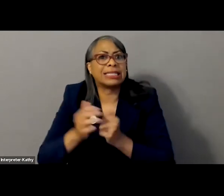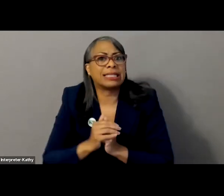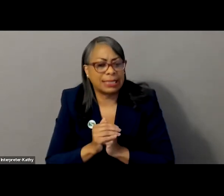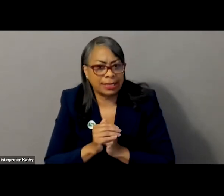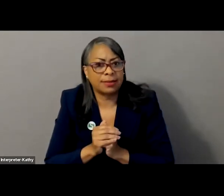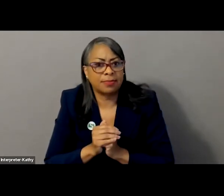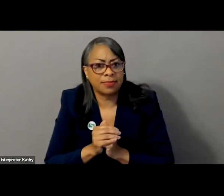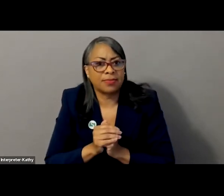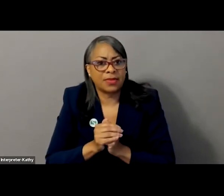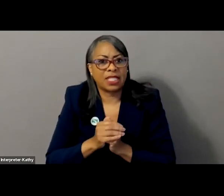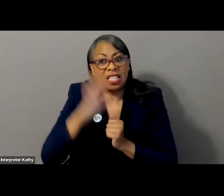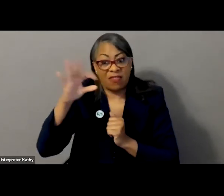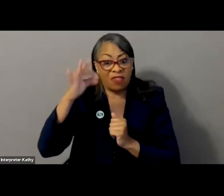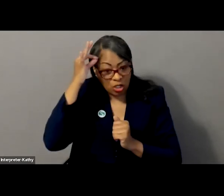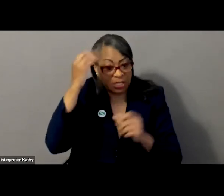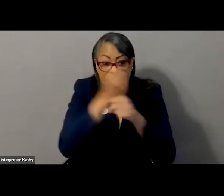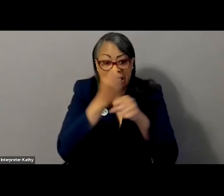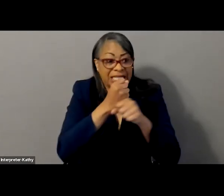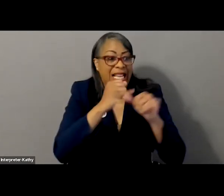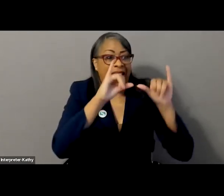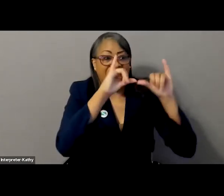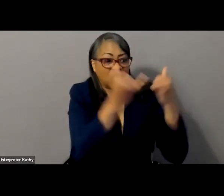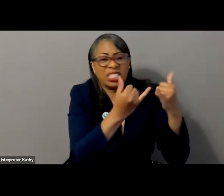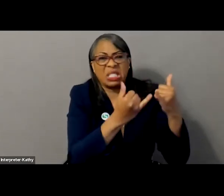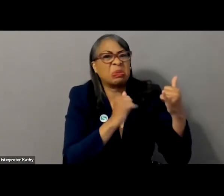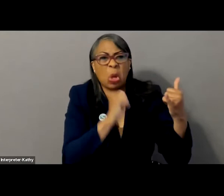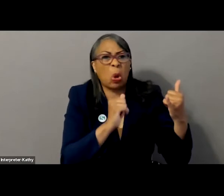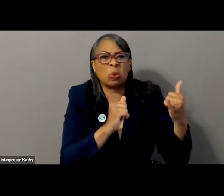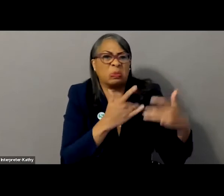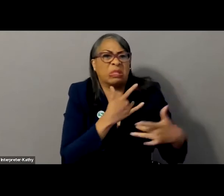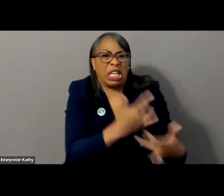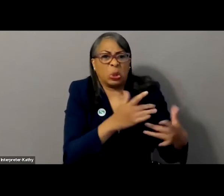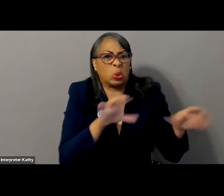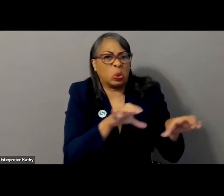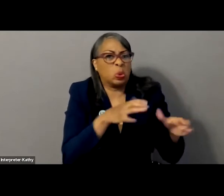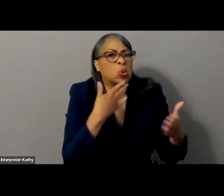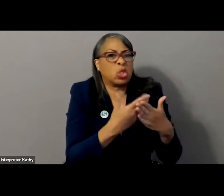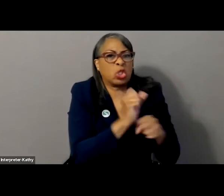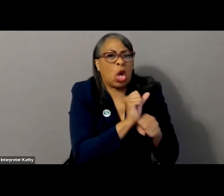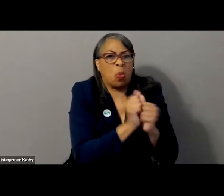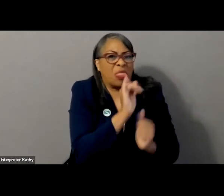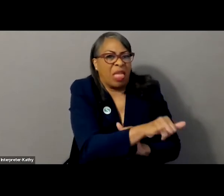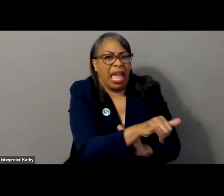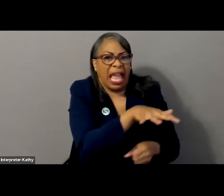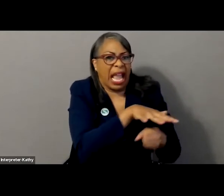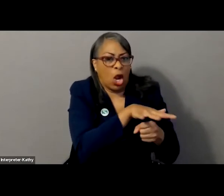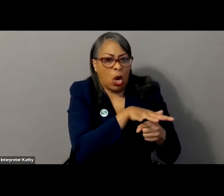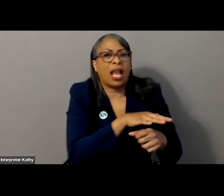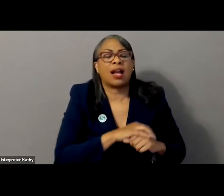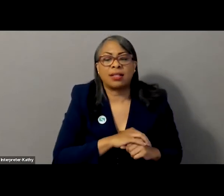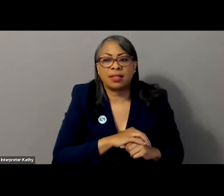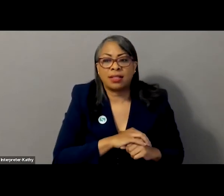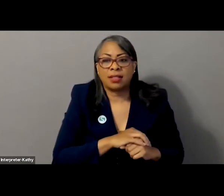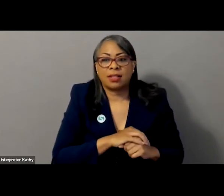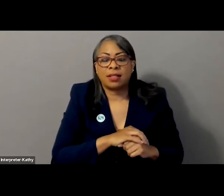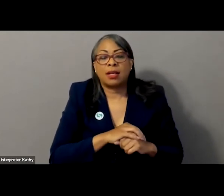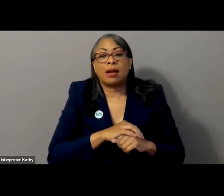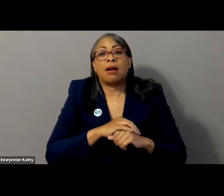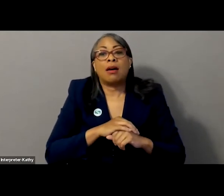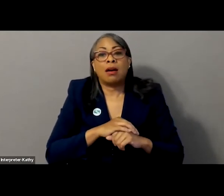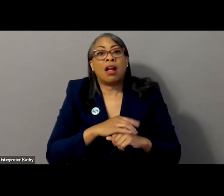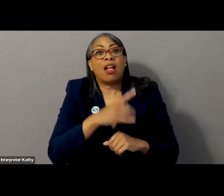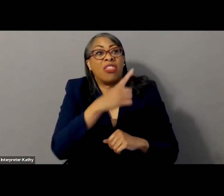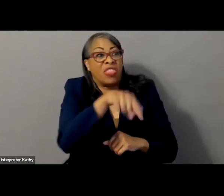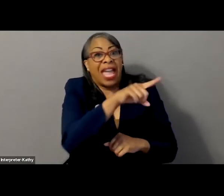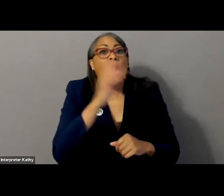something that federal statistical agencies don't always do such a good job at. We think that in order to do this, they are going to